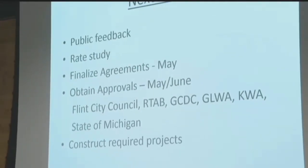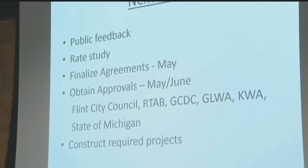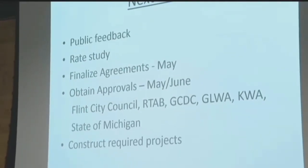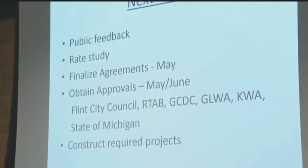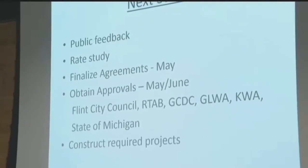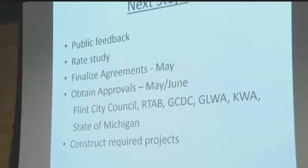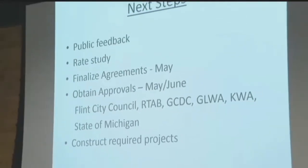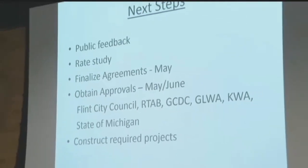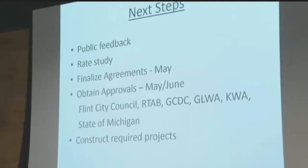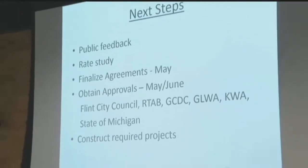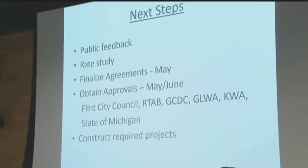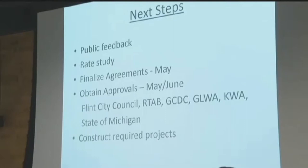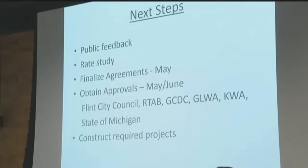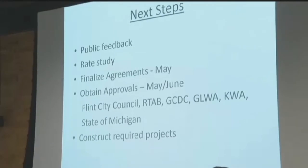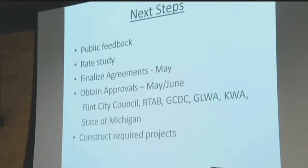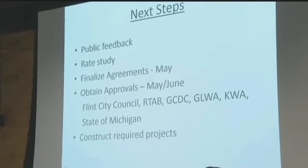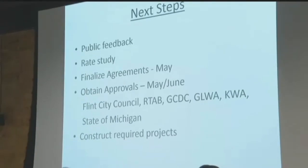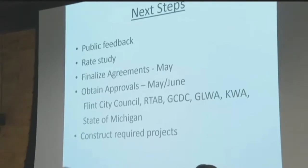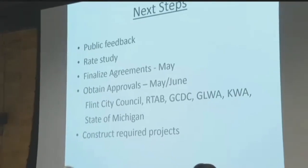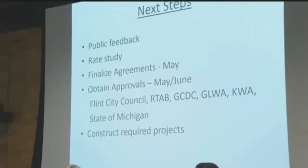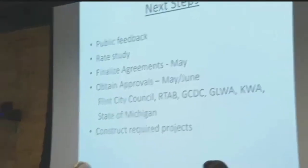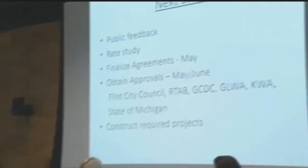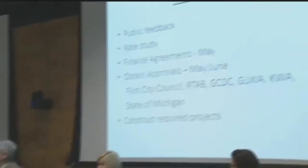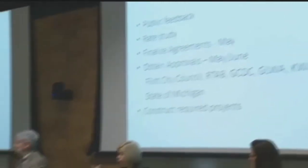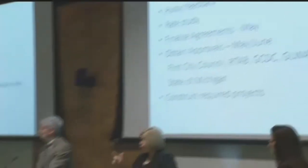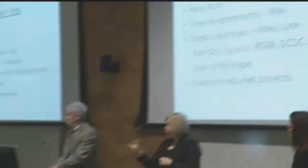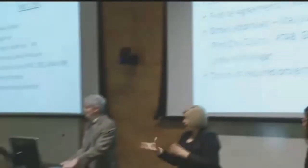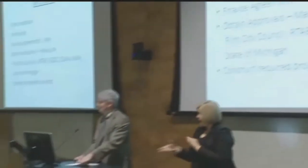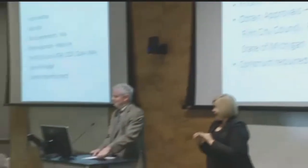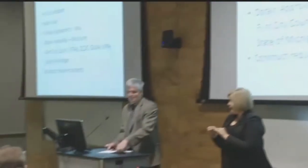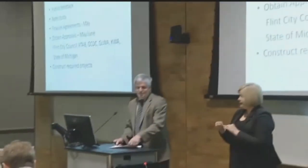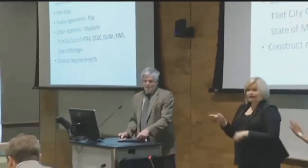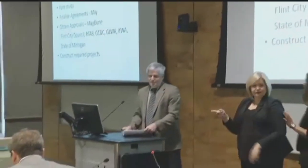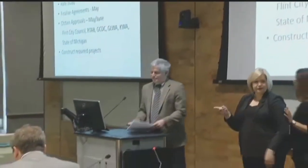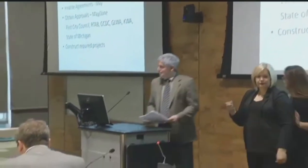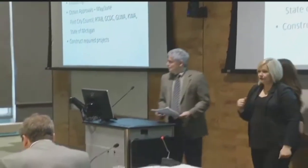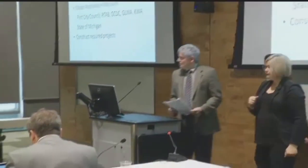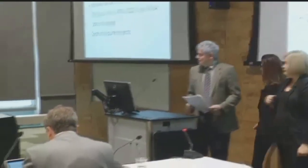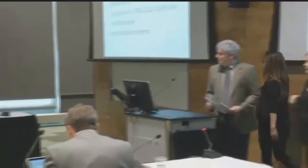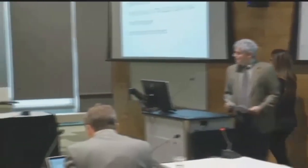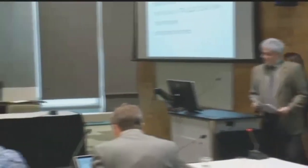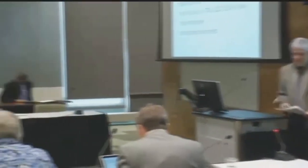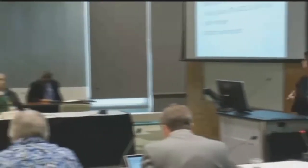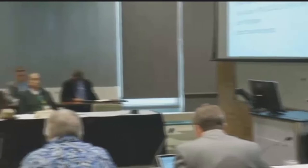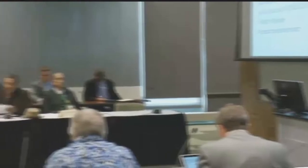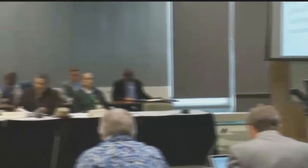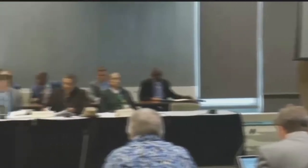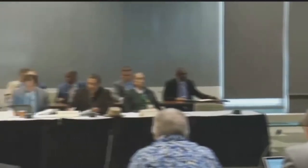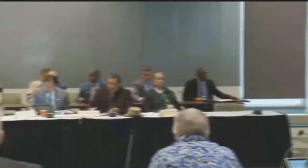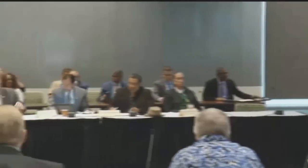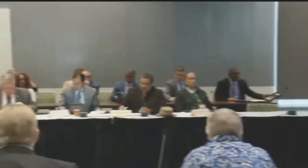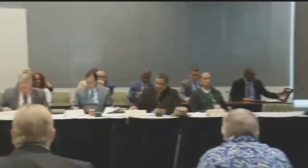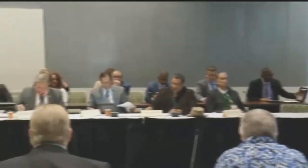work. So that's the pitch. Rich, do you want to add a little bit? Thank you, John. John, that was excellent. There's